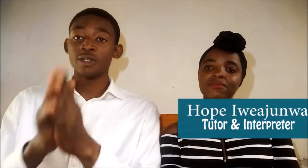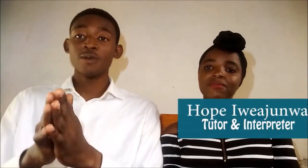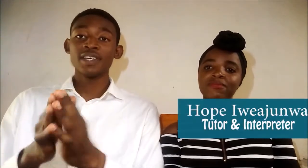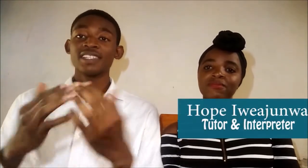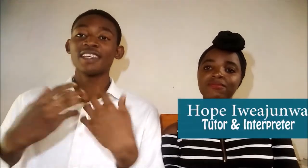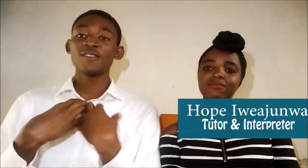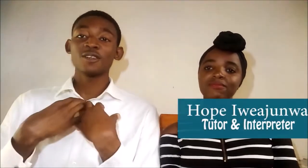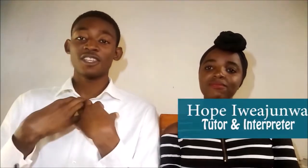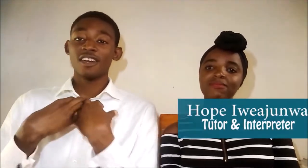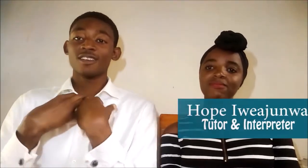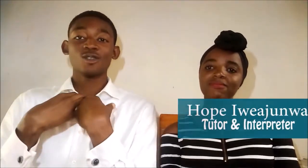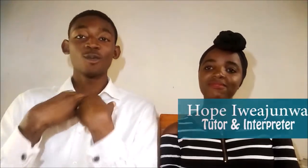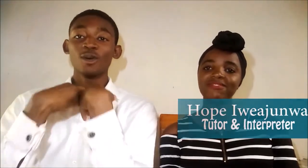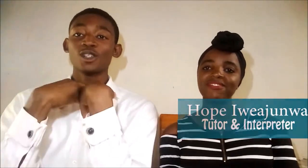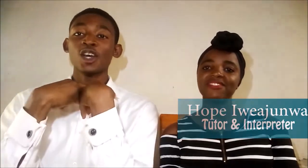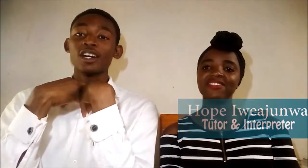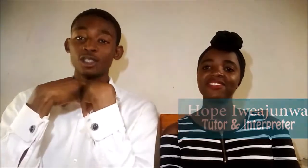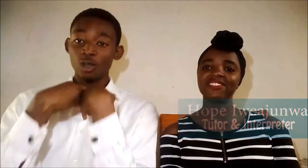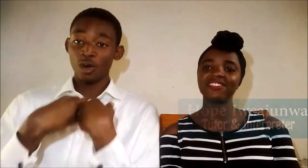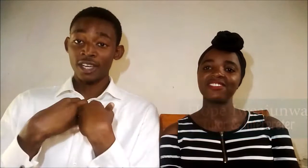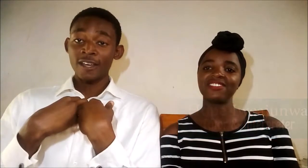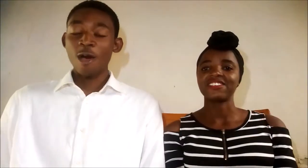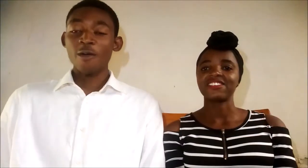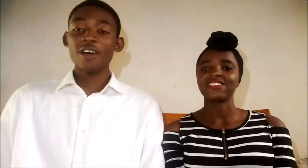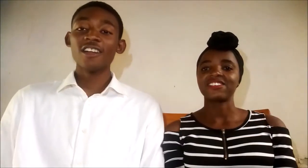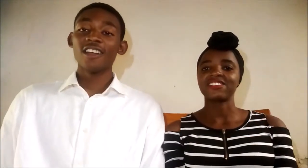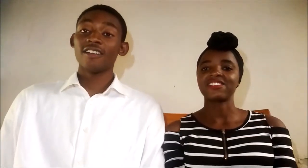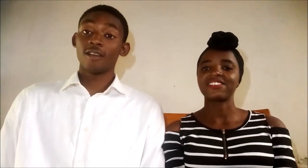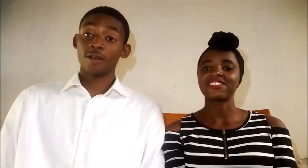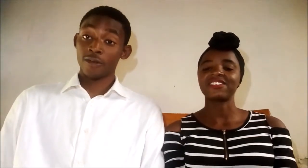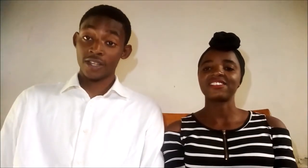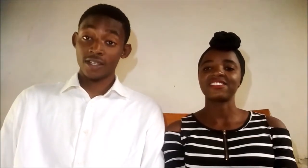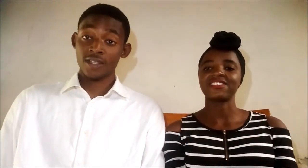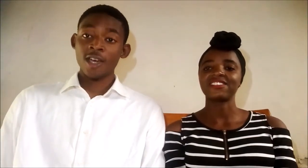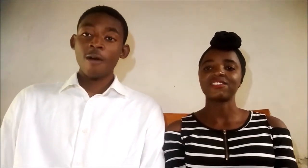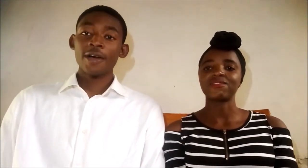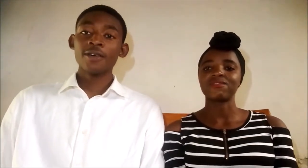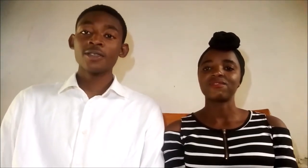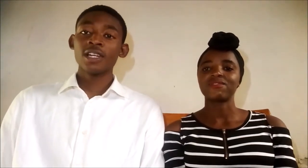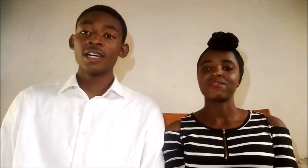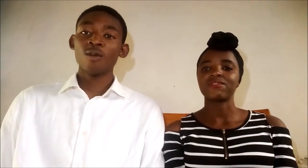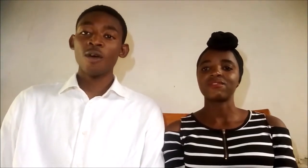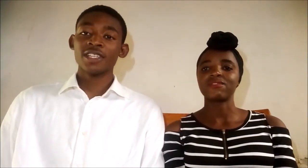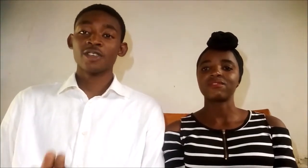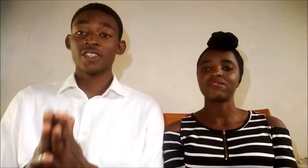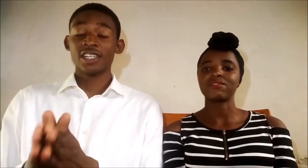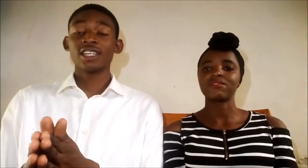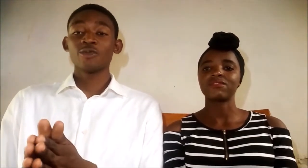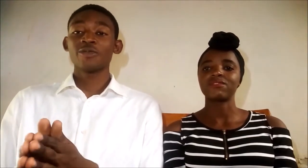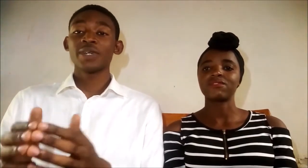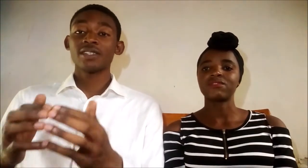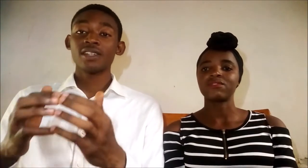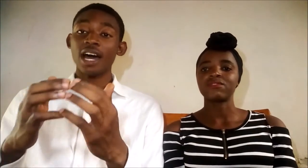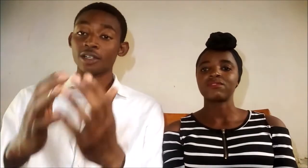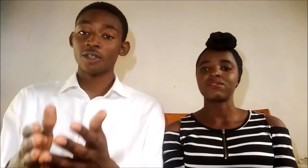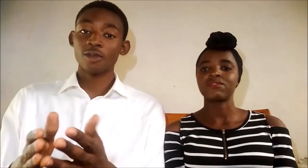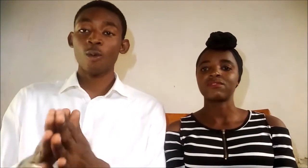doing. It's giving us here so much joy. We're gonna learn a lot of things. We're going to learn words associated with mental action, words